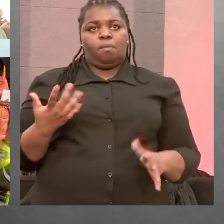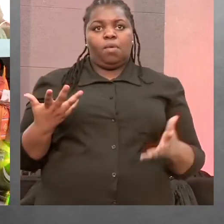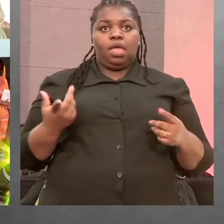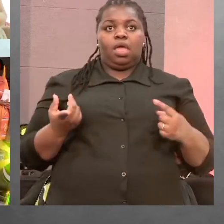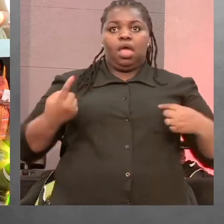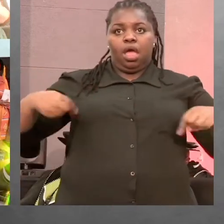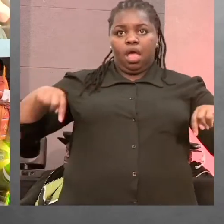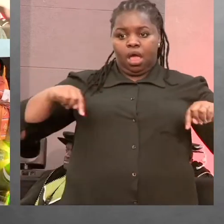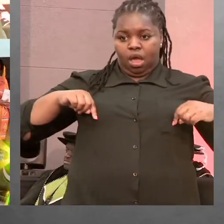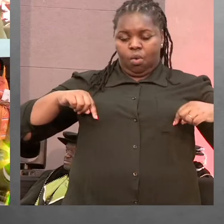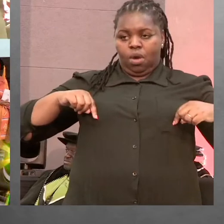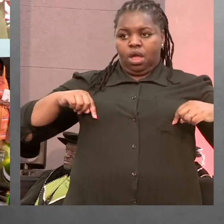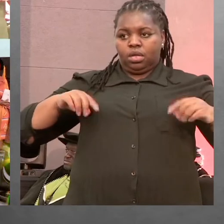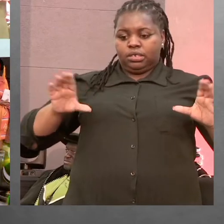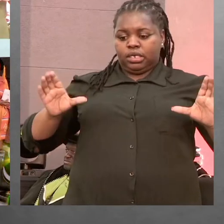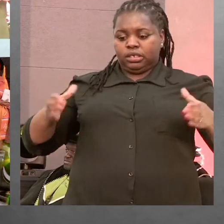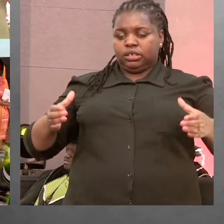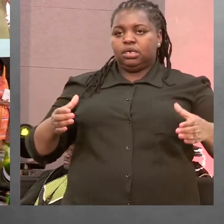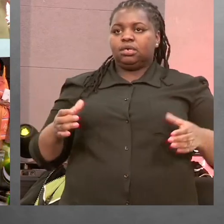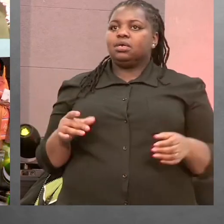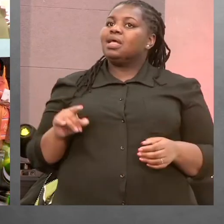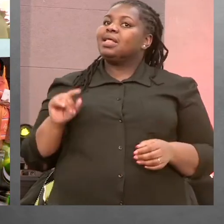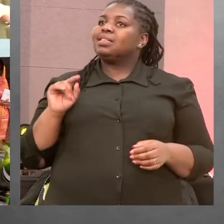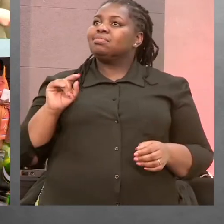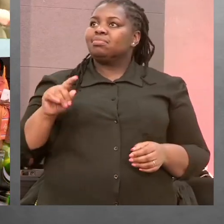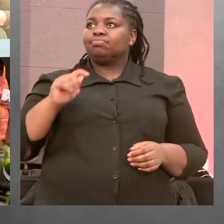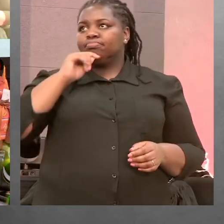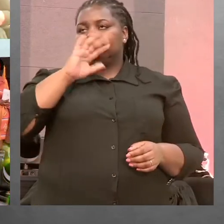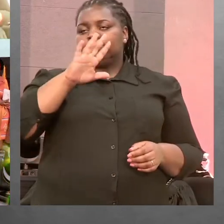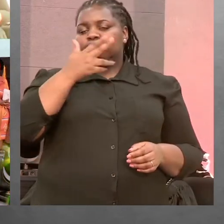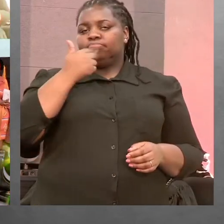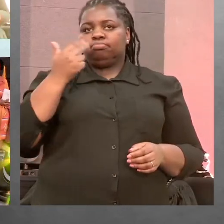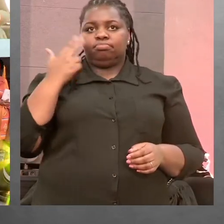our sector. That's an indictment.